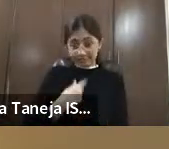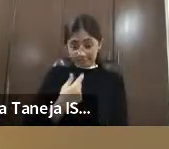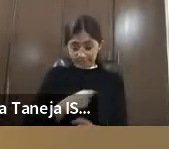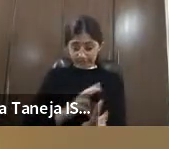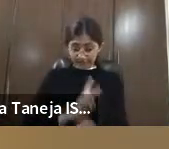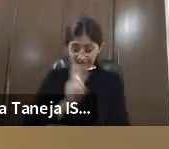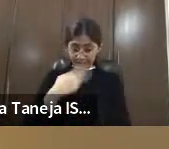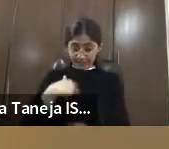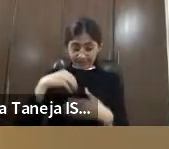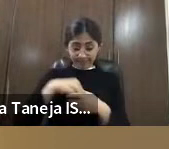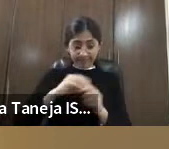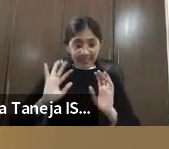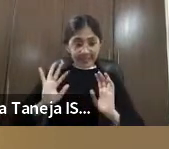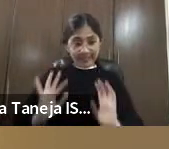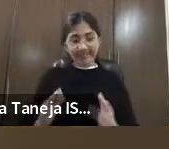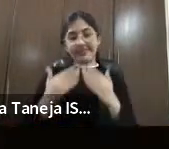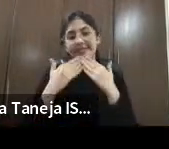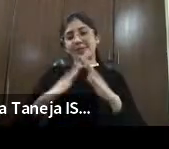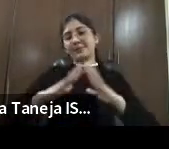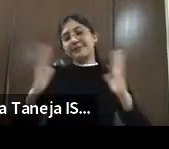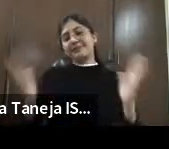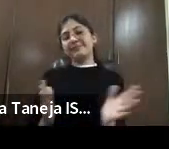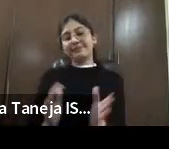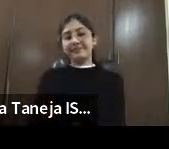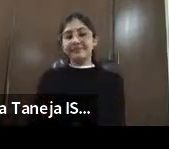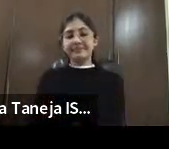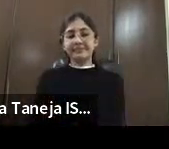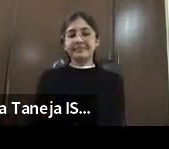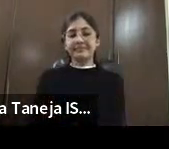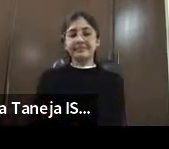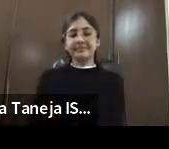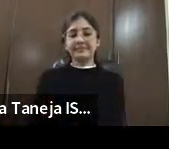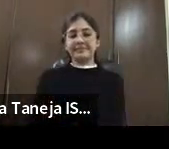honor. Thank you so much.